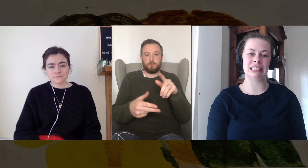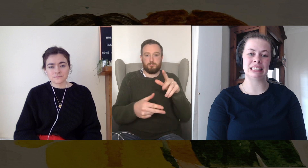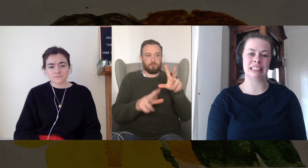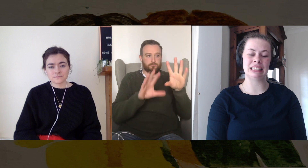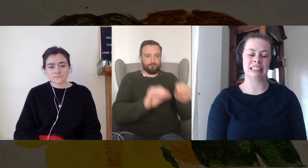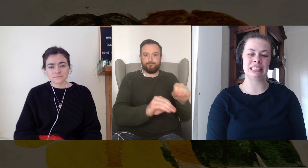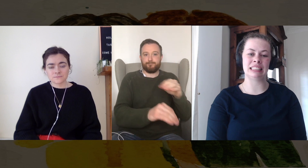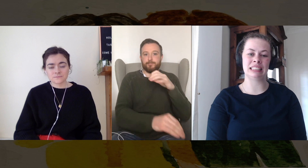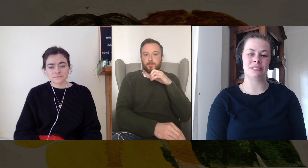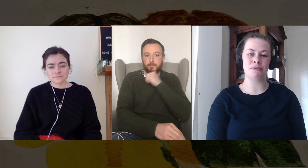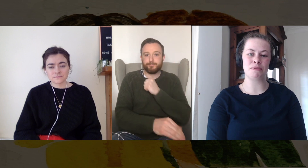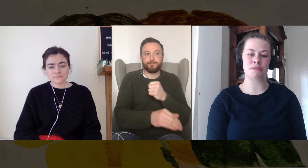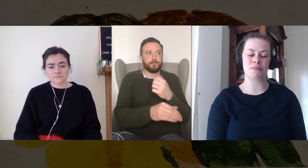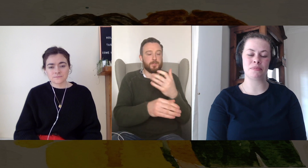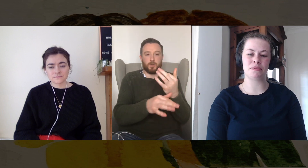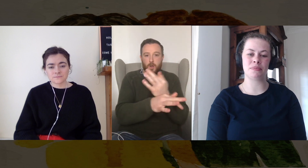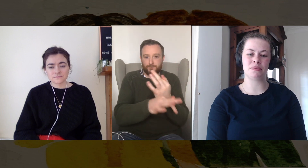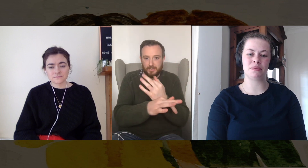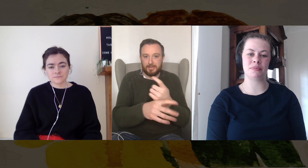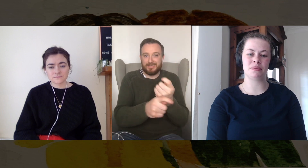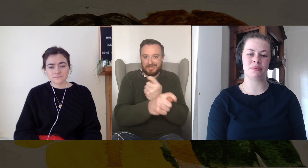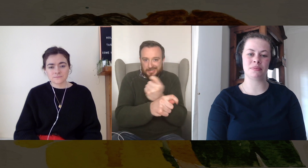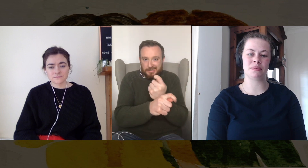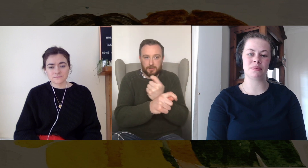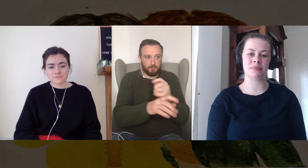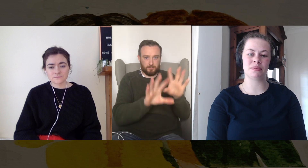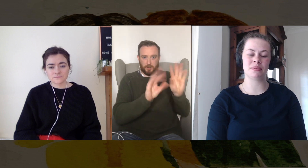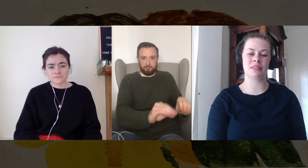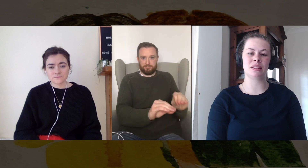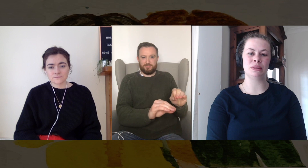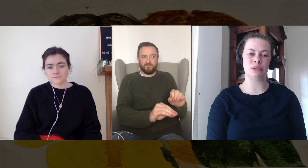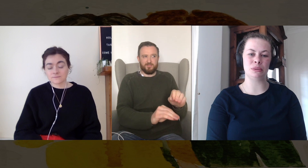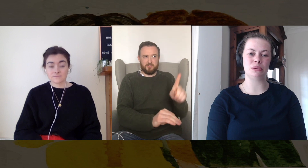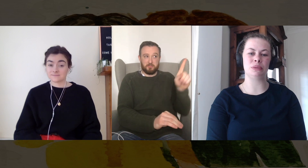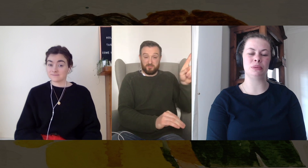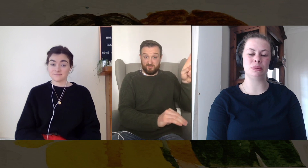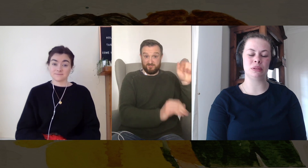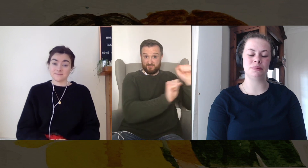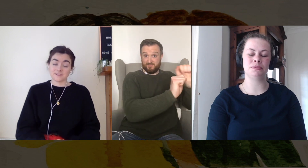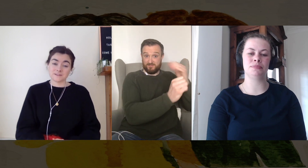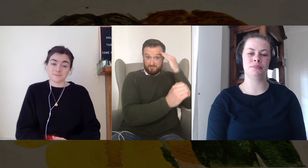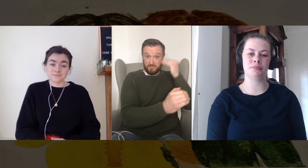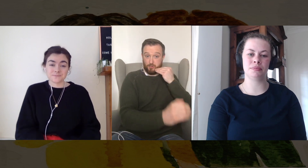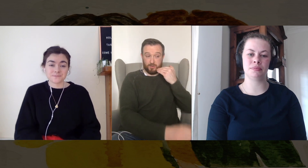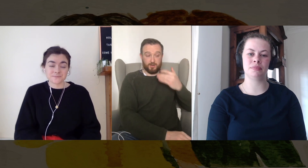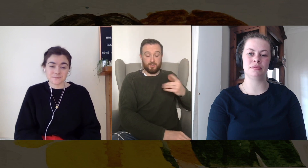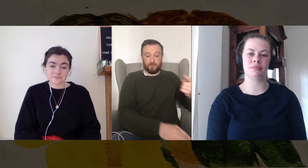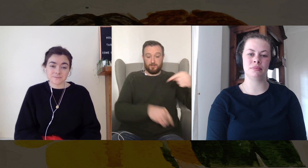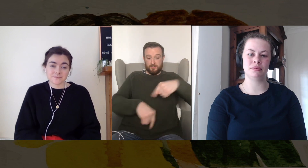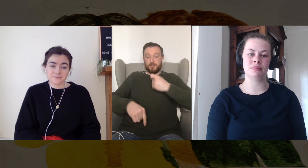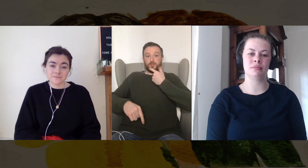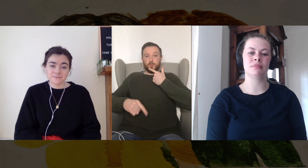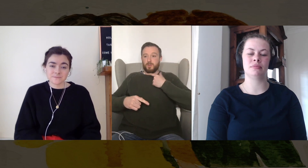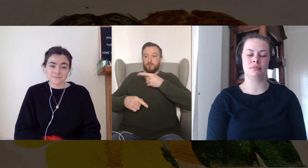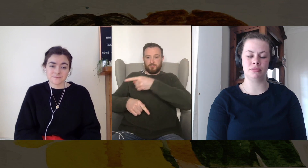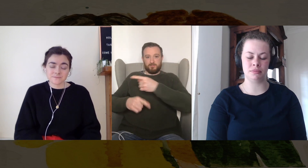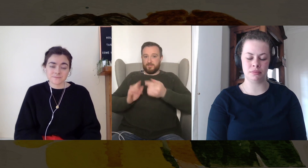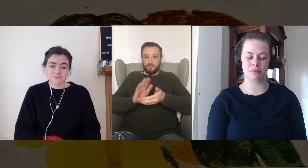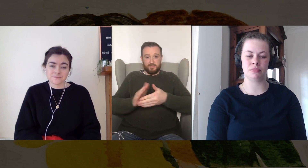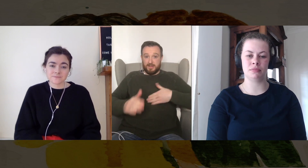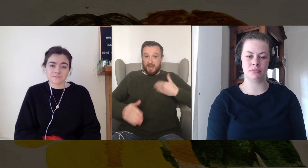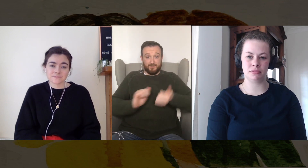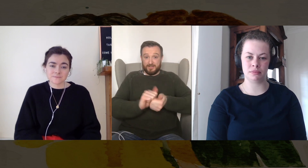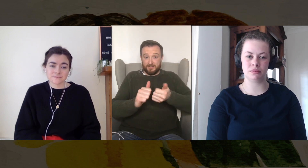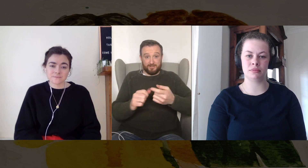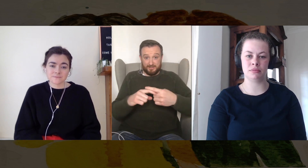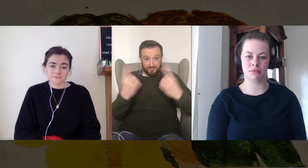did he say? High blood pressure, high cholesterol, high something else, and he's not allowed any rich foods,